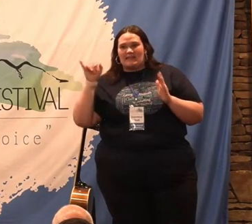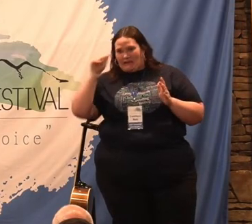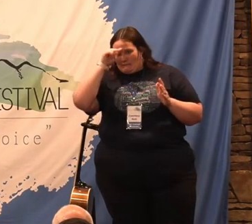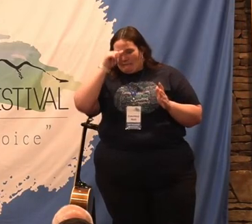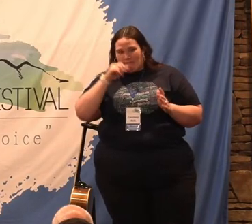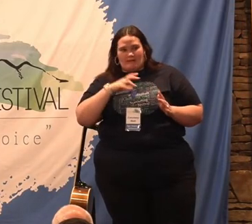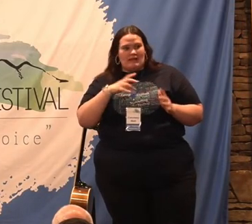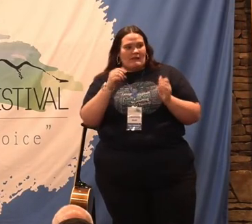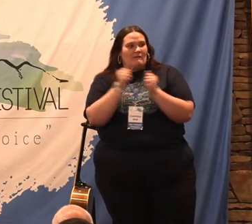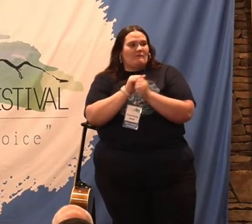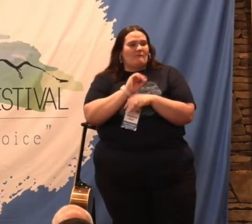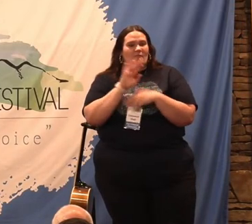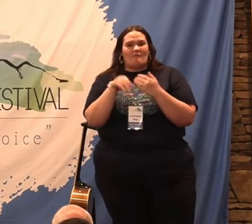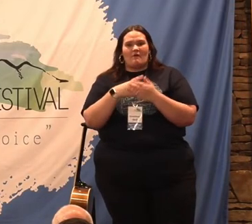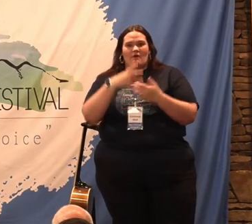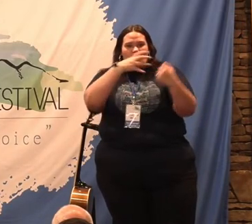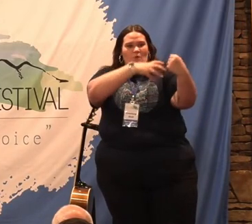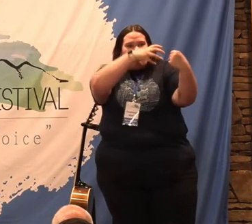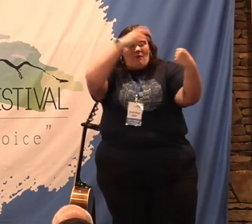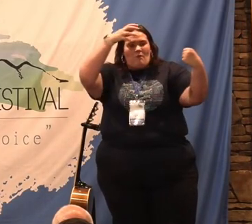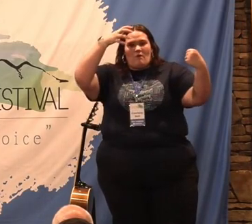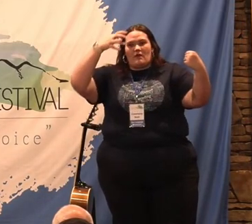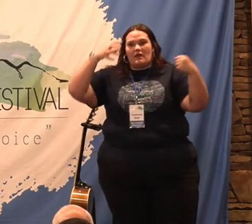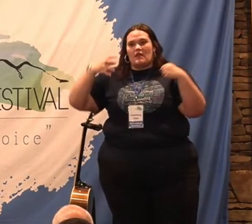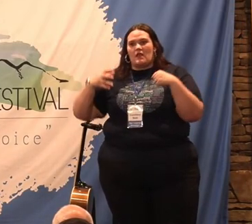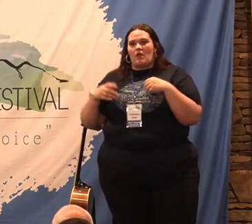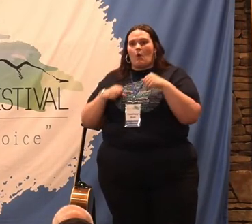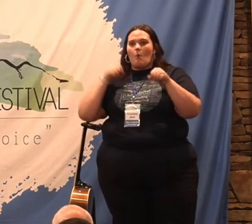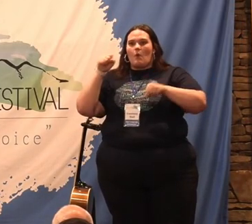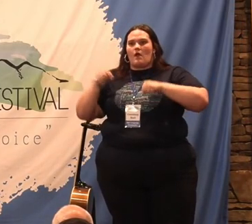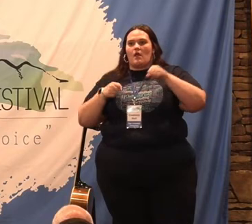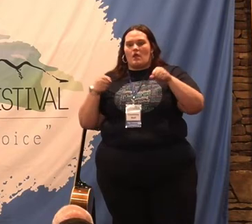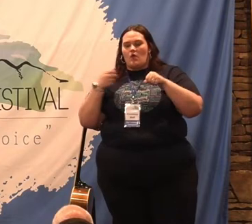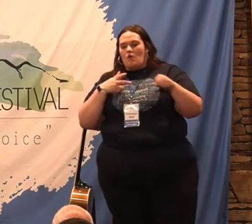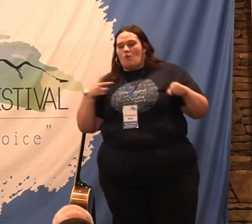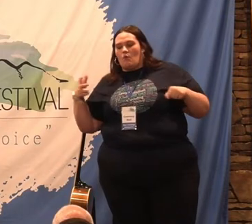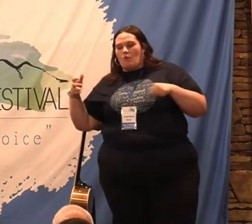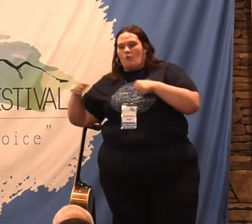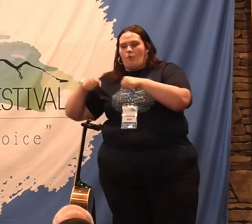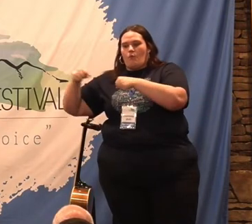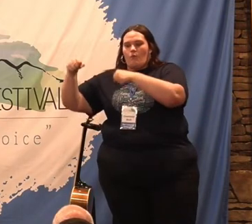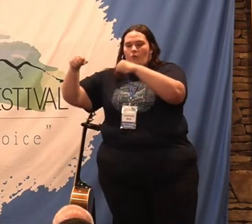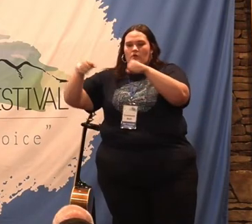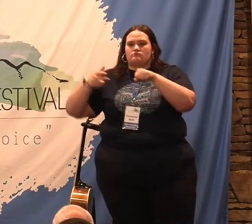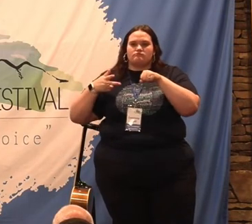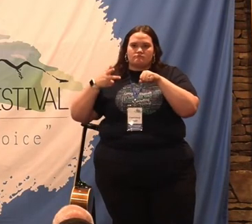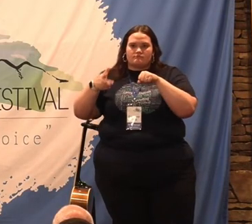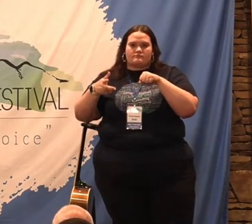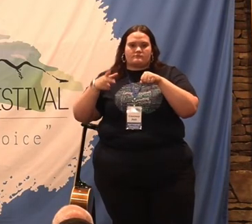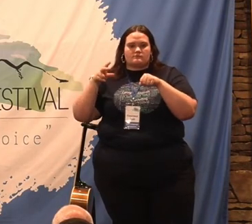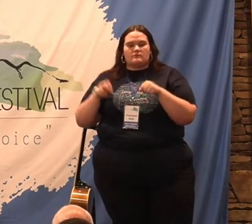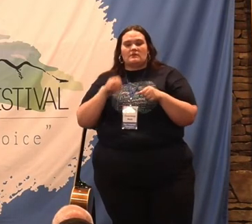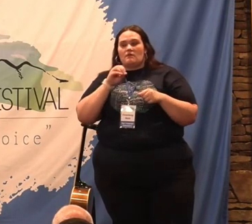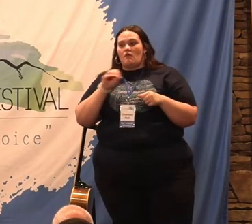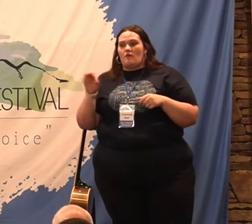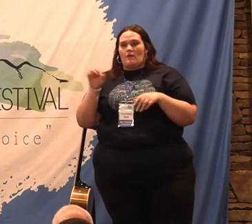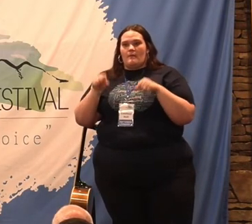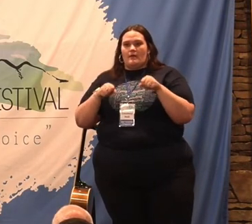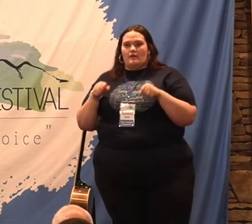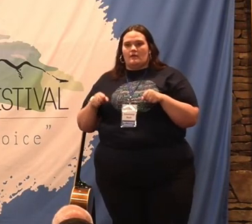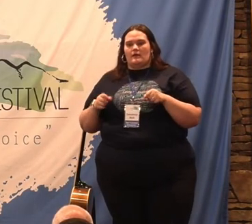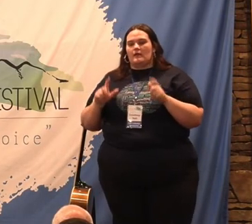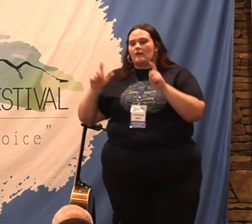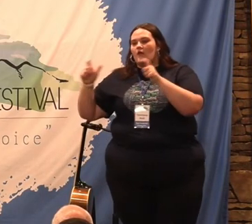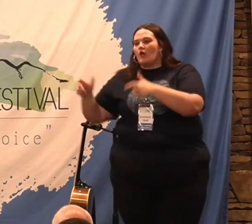the muscles. He rides that bike into the parking lot, gets off the bike, gives it to a